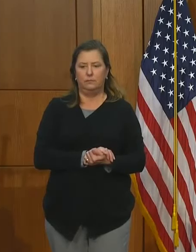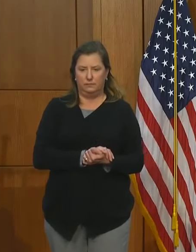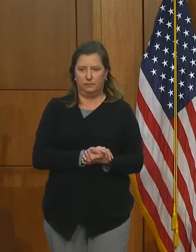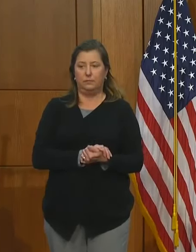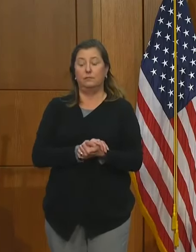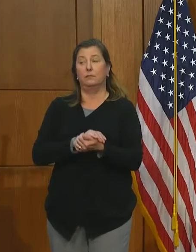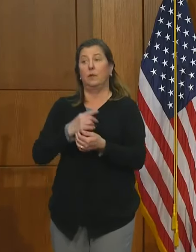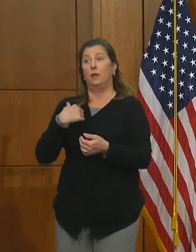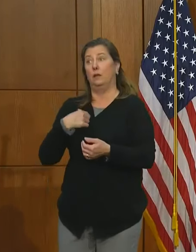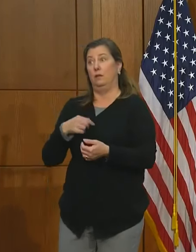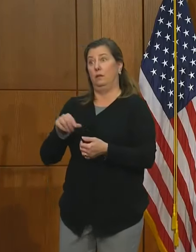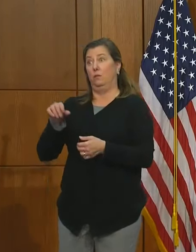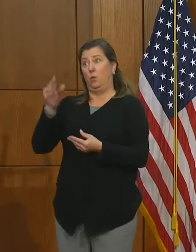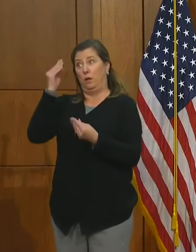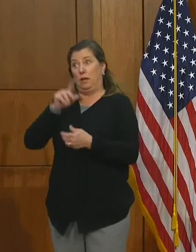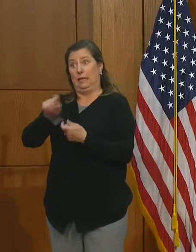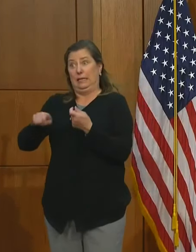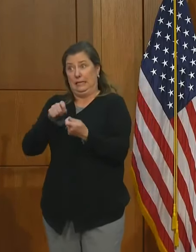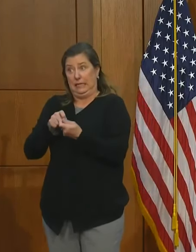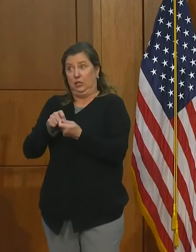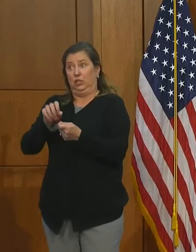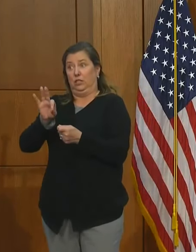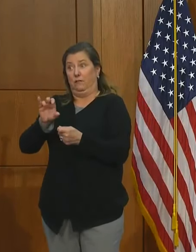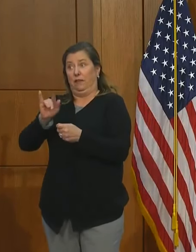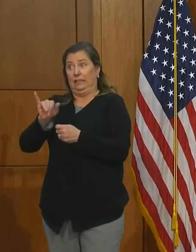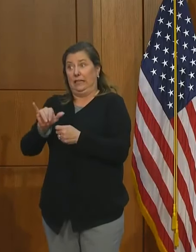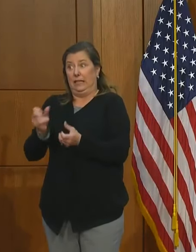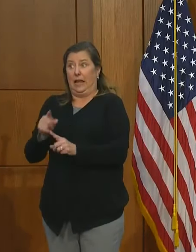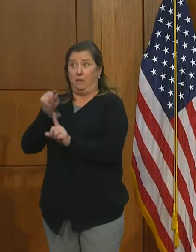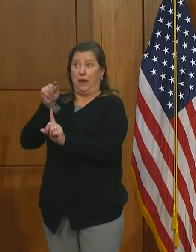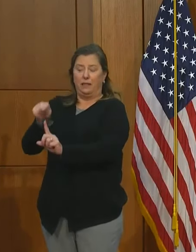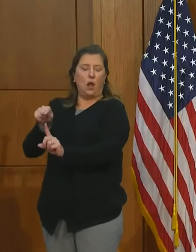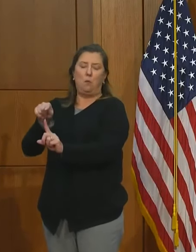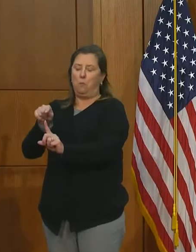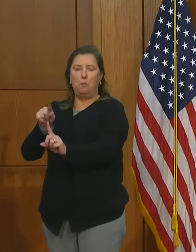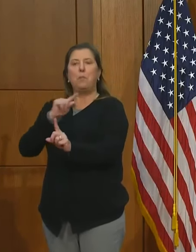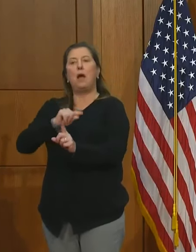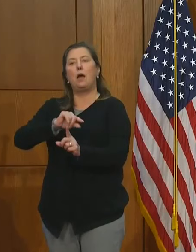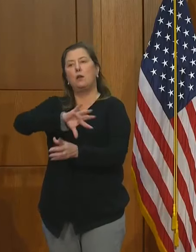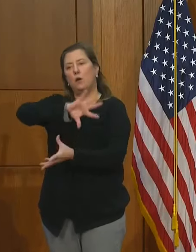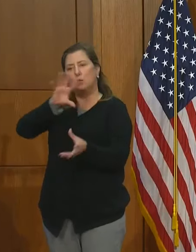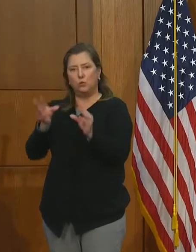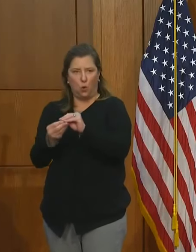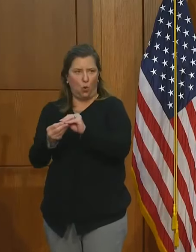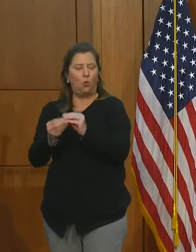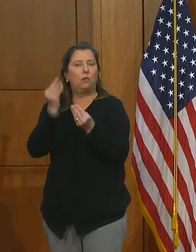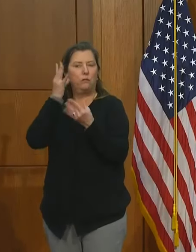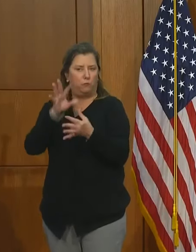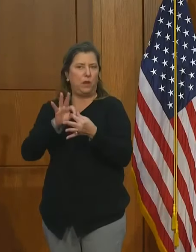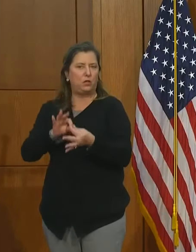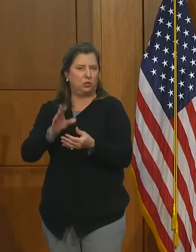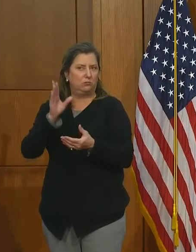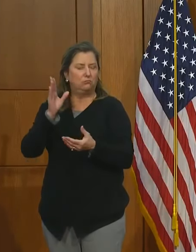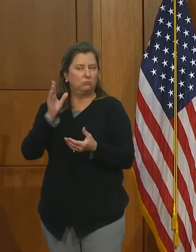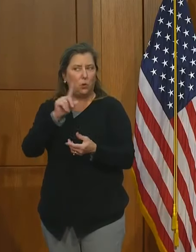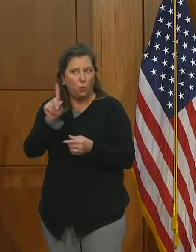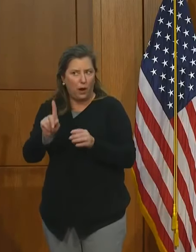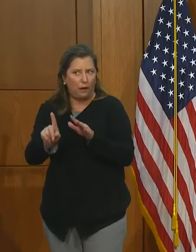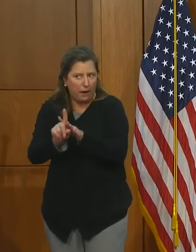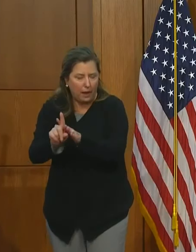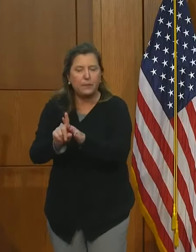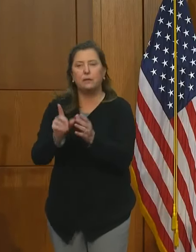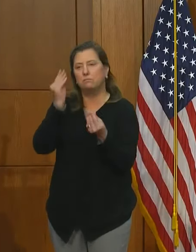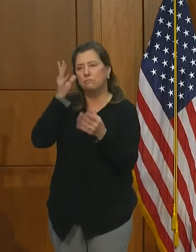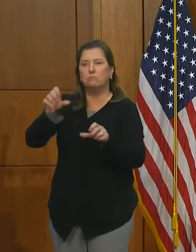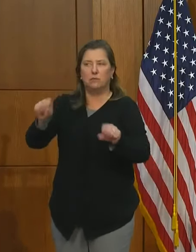facility-specific case counts, for example, but we can certainly provide the aggregate information around the surveys and where they're happening, so you